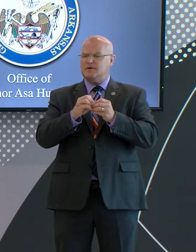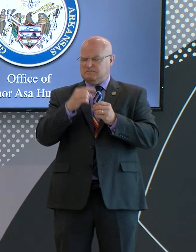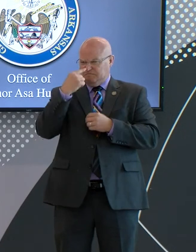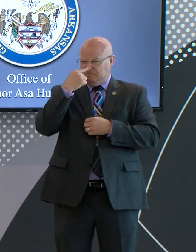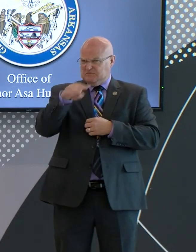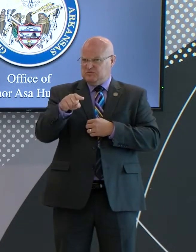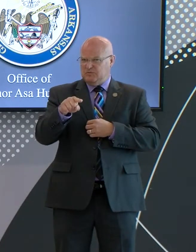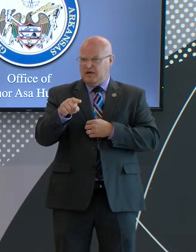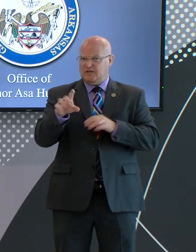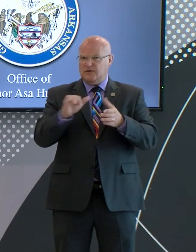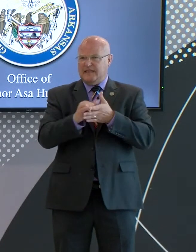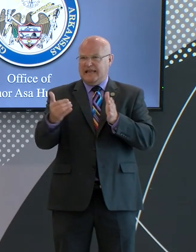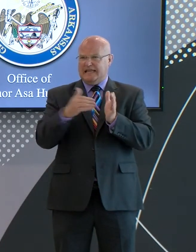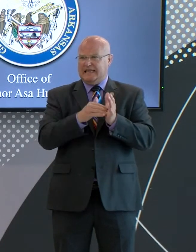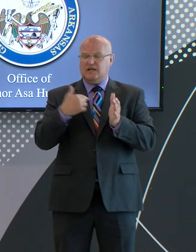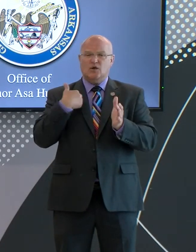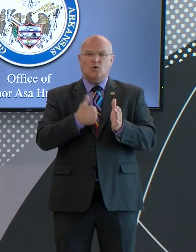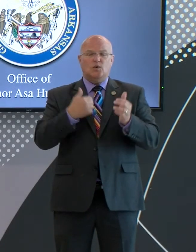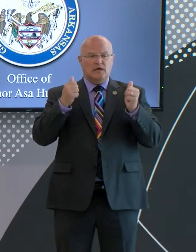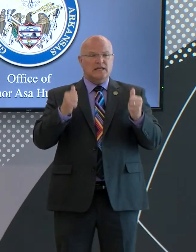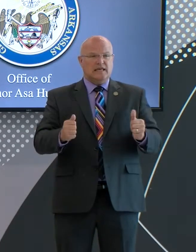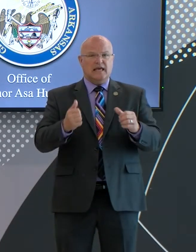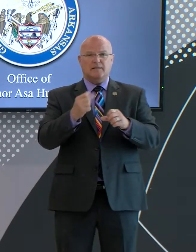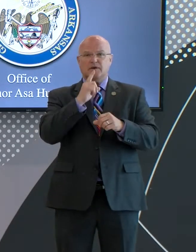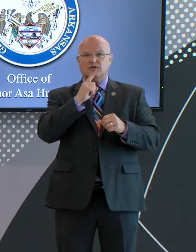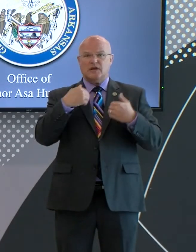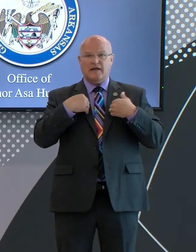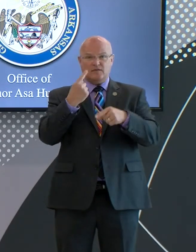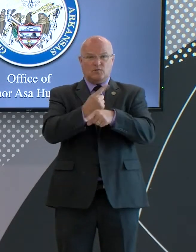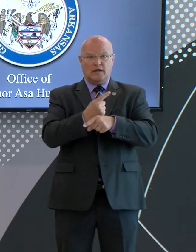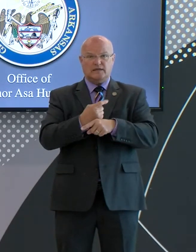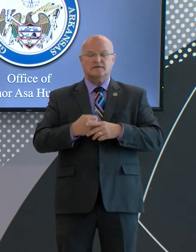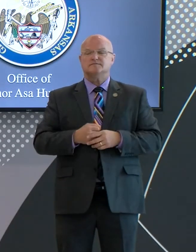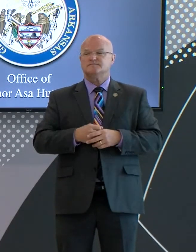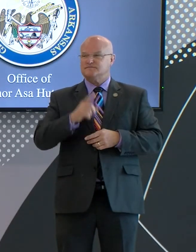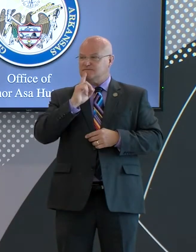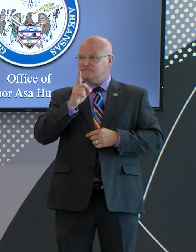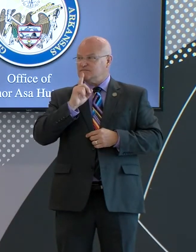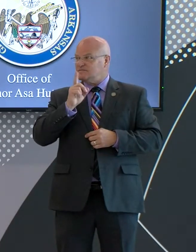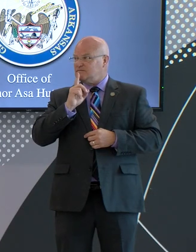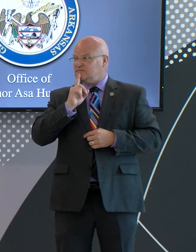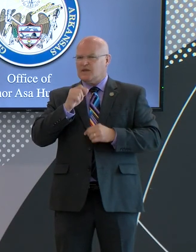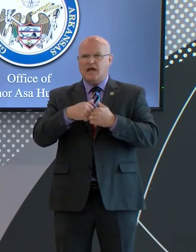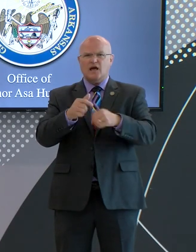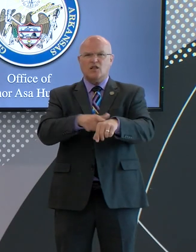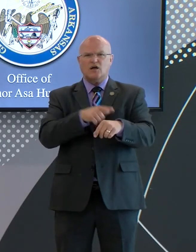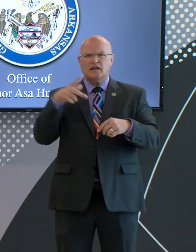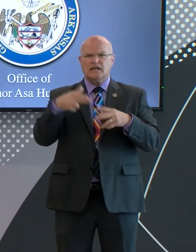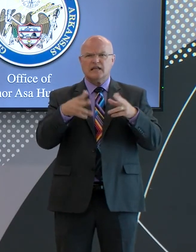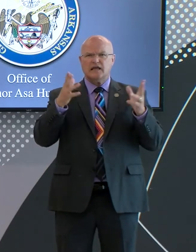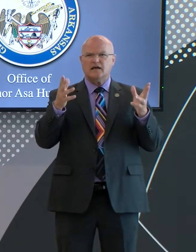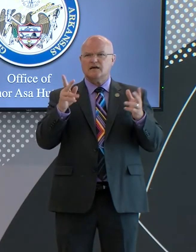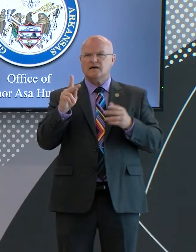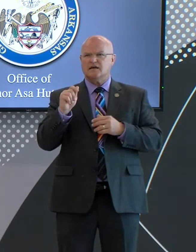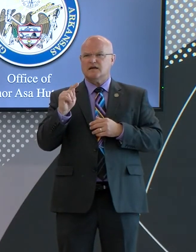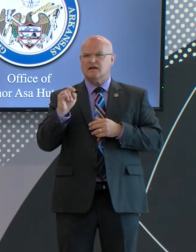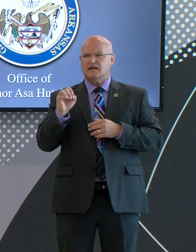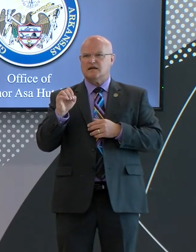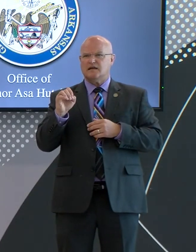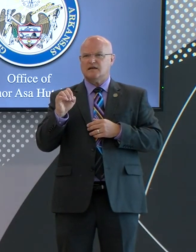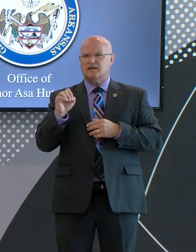just doing that again so we can make sure we have those right? Sure. How long did I cut out, Katie?